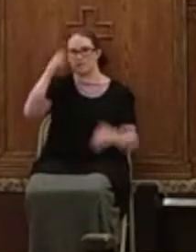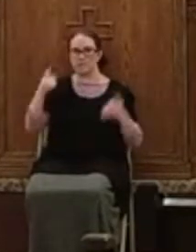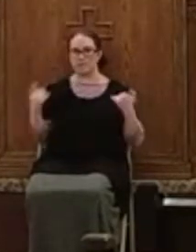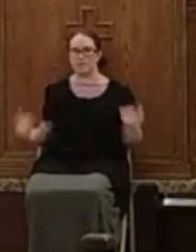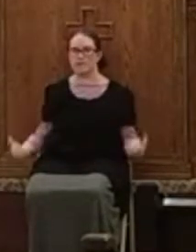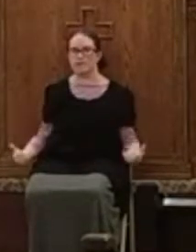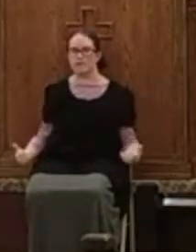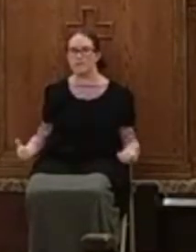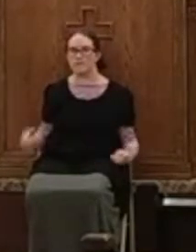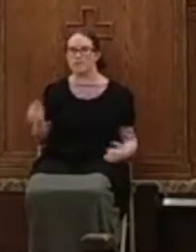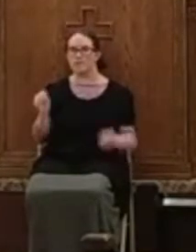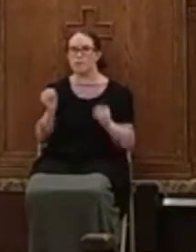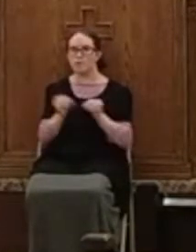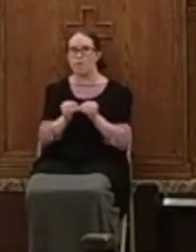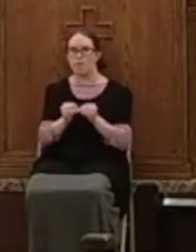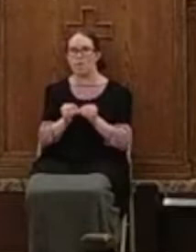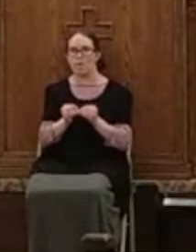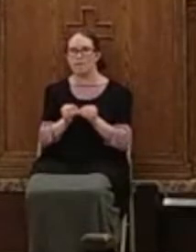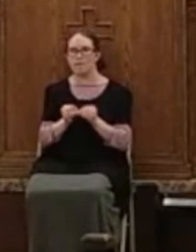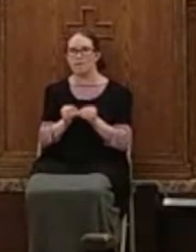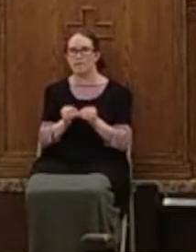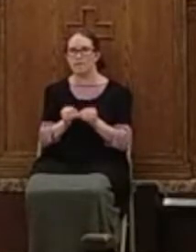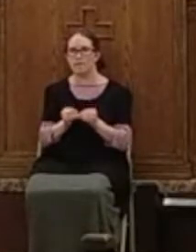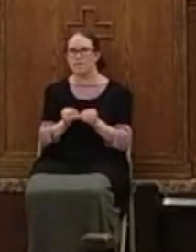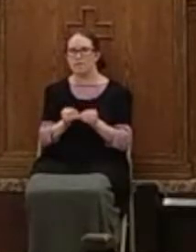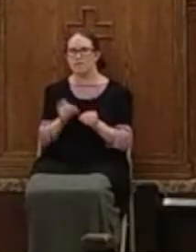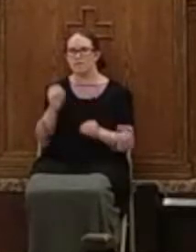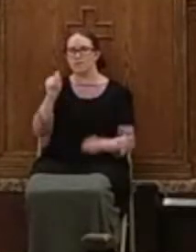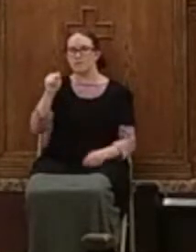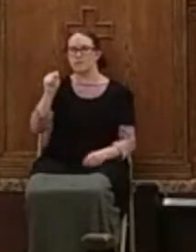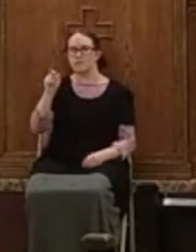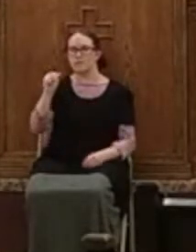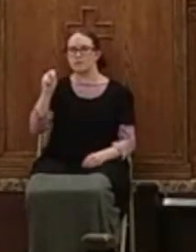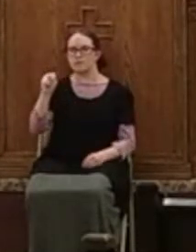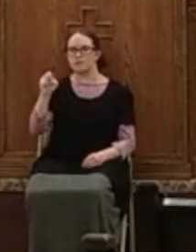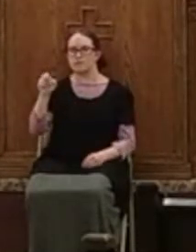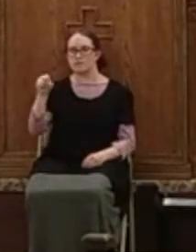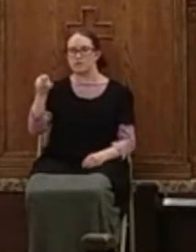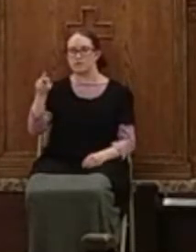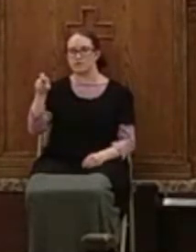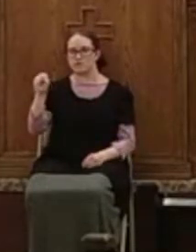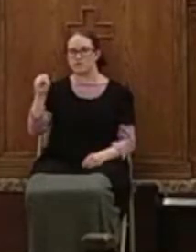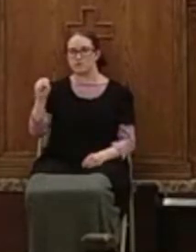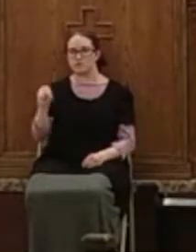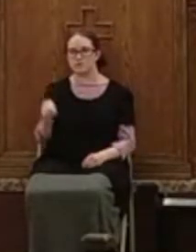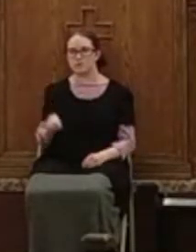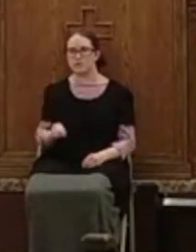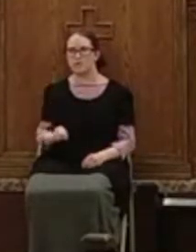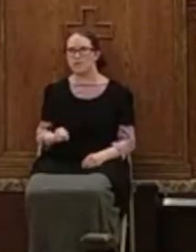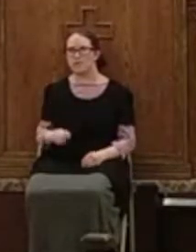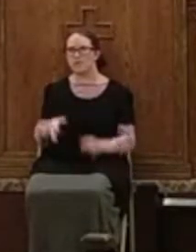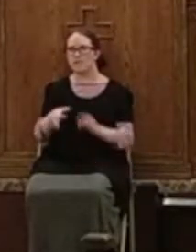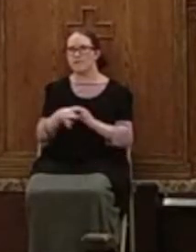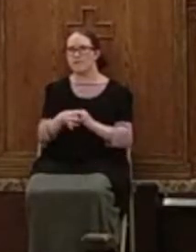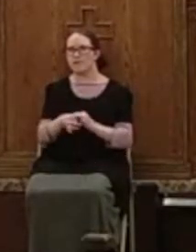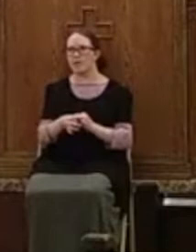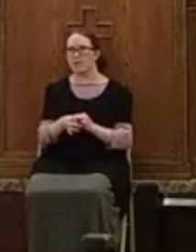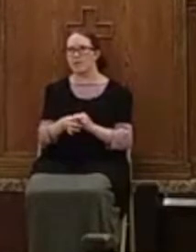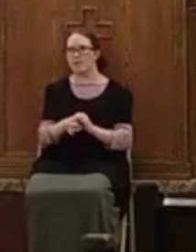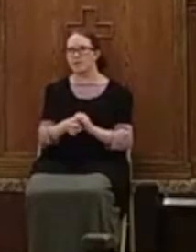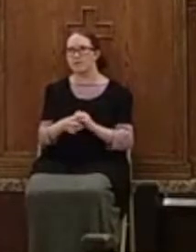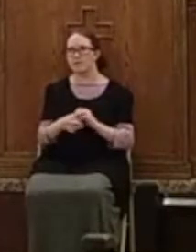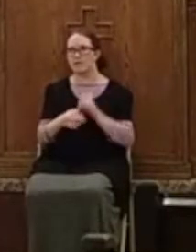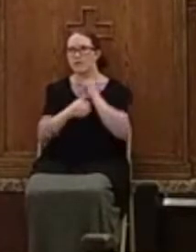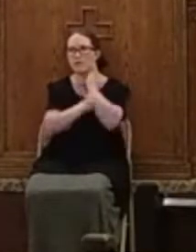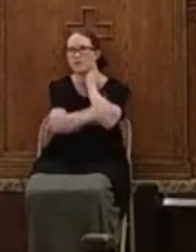therefore, you are no more strangers and foreigners, but fellow citizens with